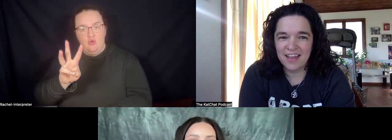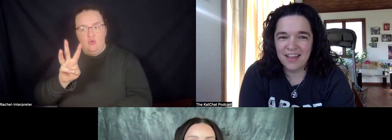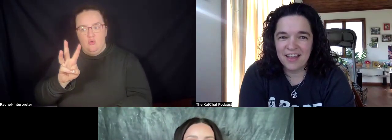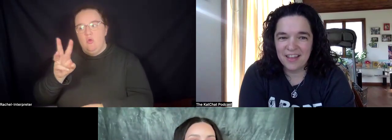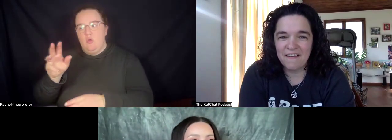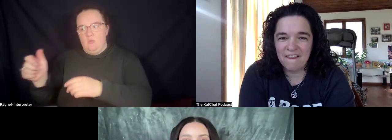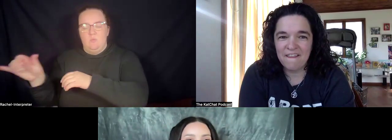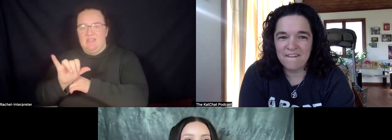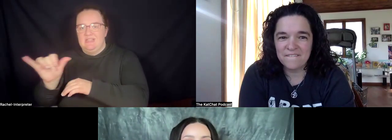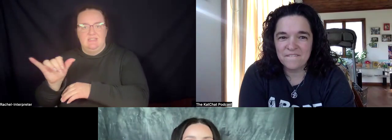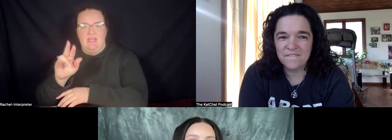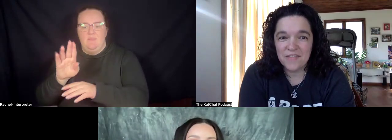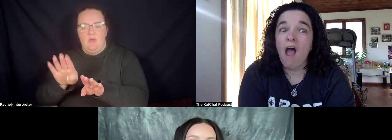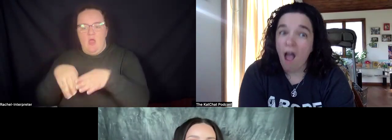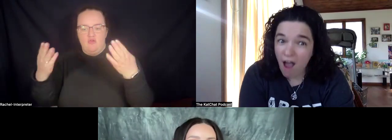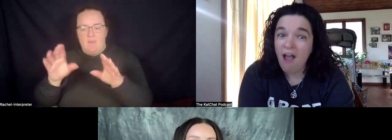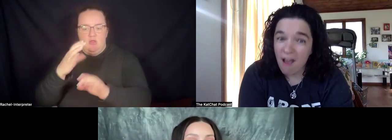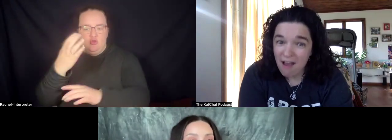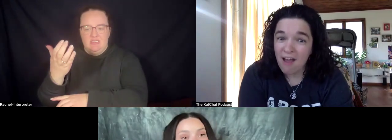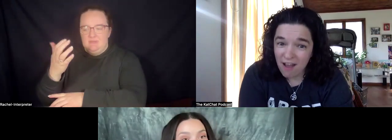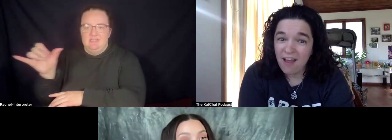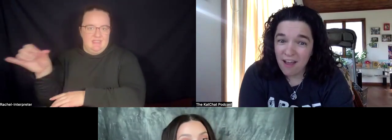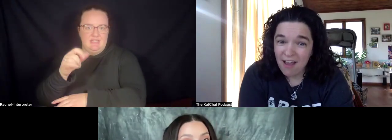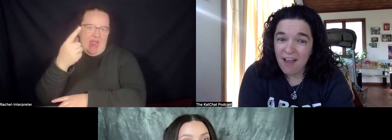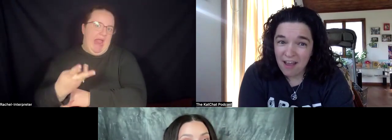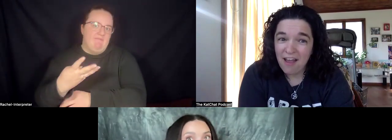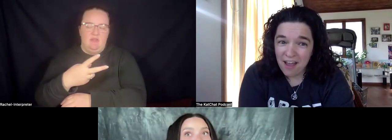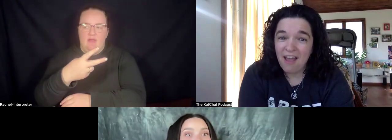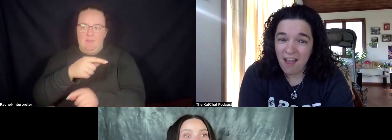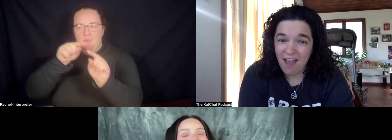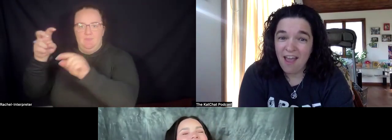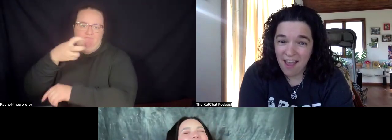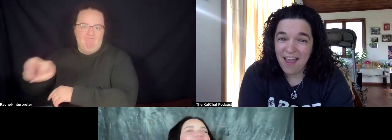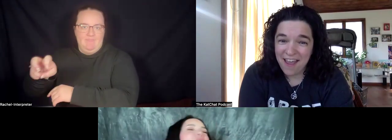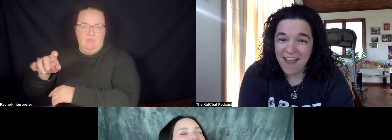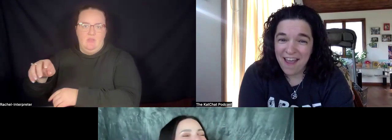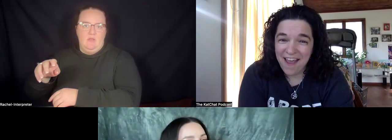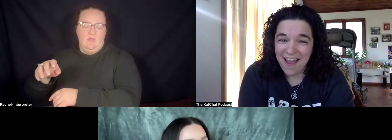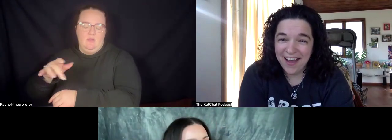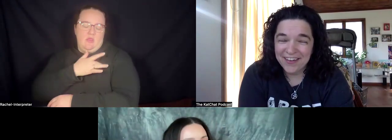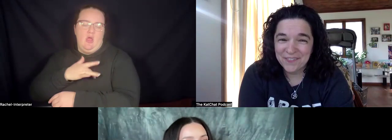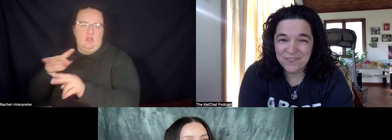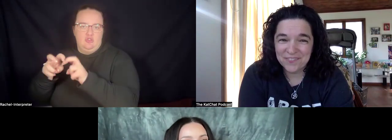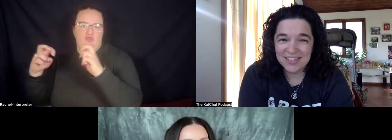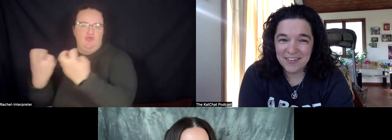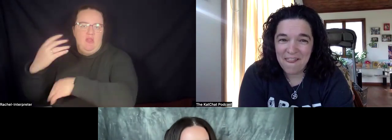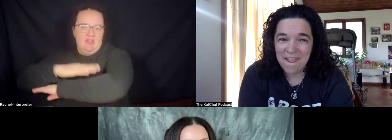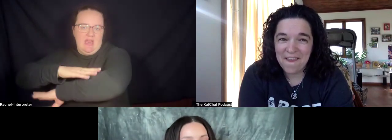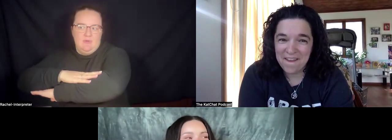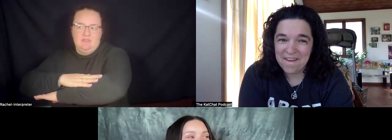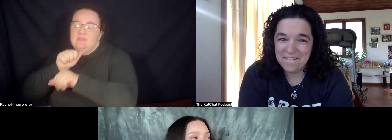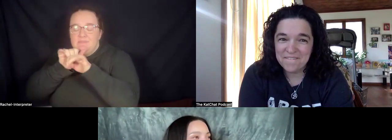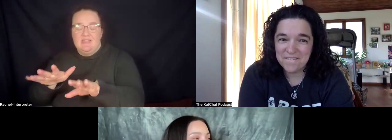Unwrapping Christmas. We all ended up together on Hearts Around the Table. So that was incredible blessing to get to work with them twice in a